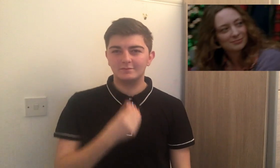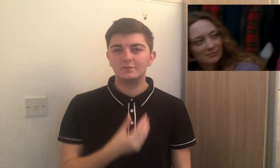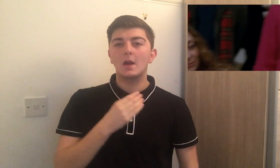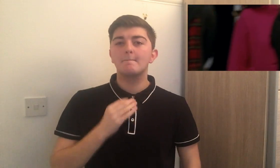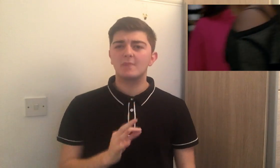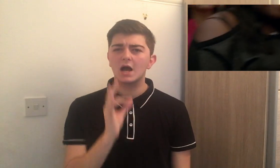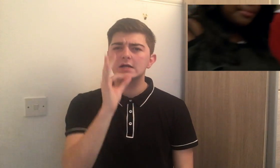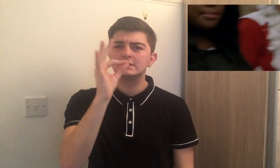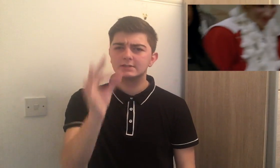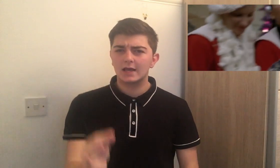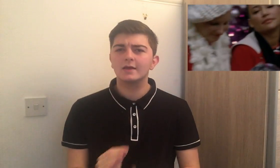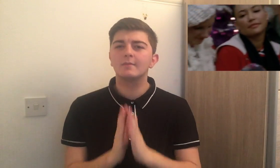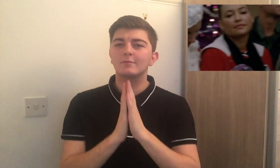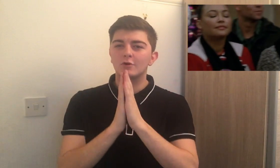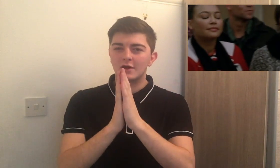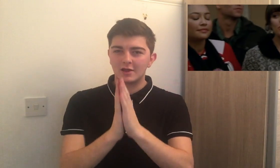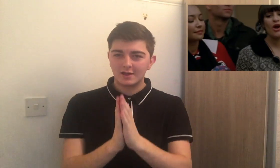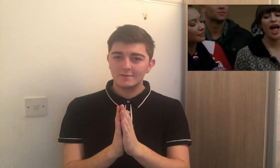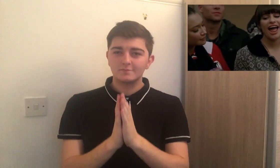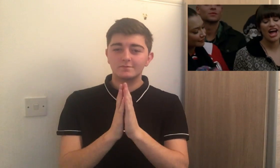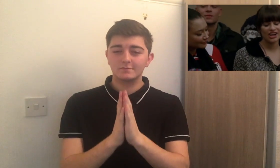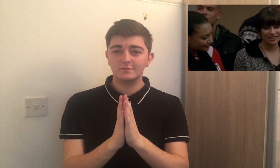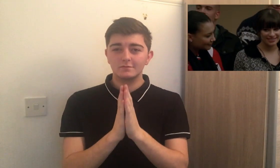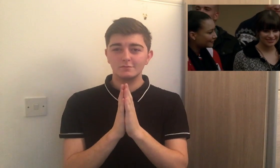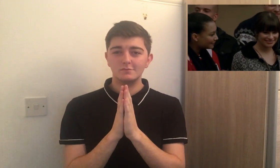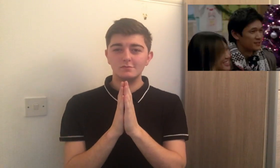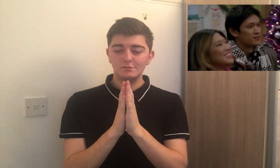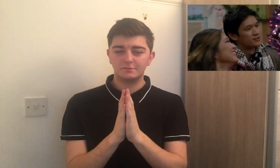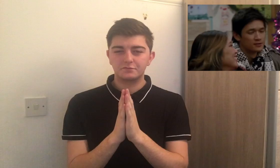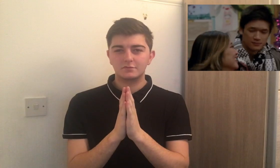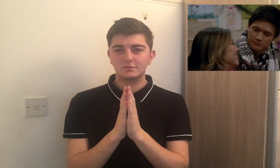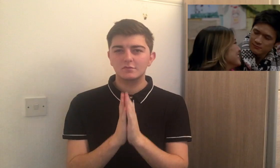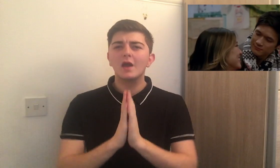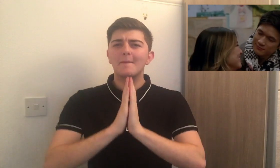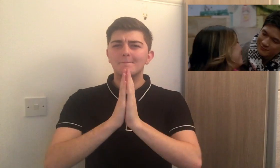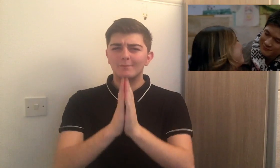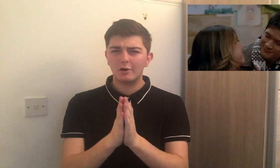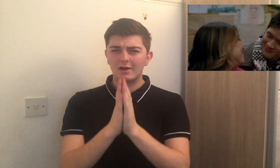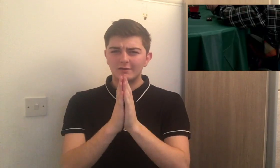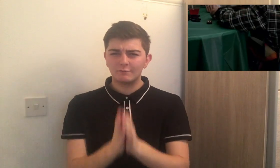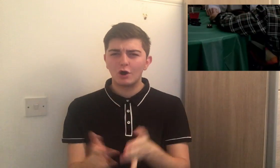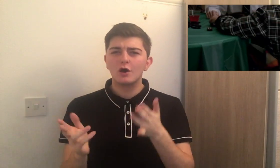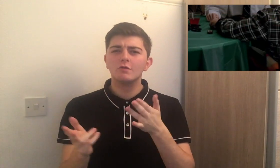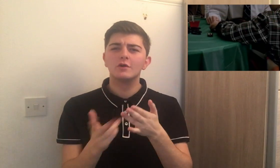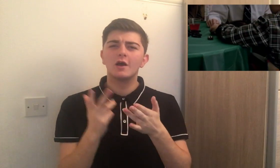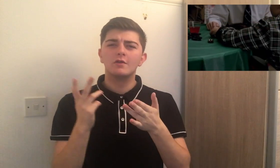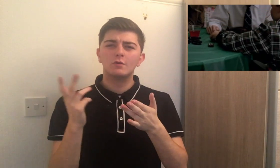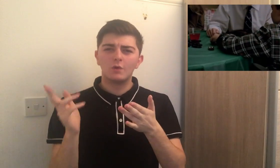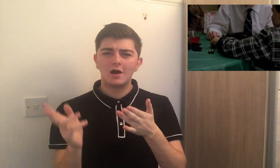But say a prayer, pray for the other